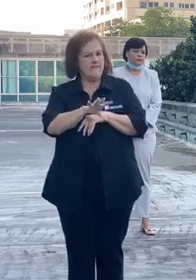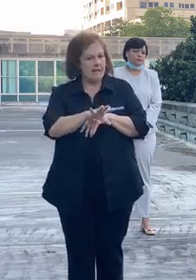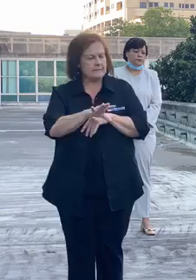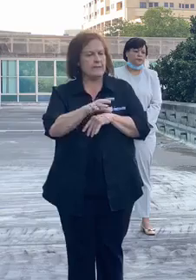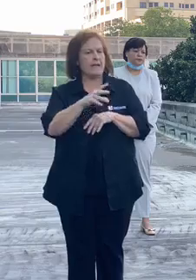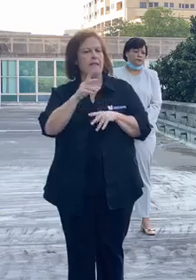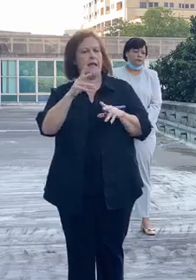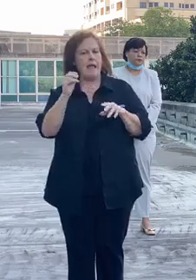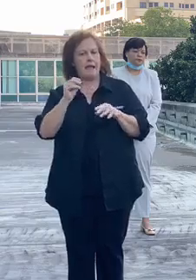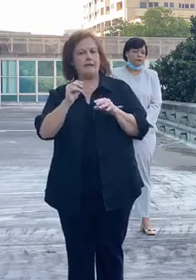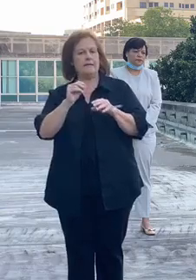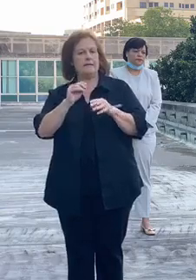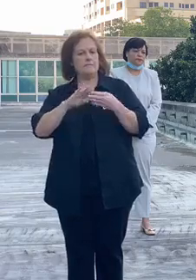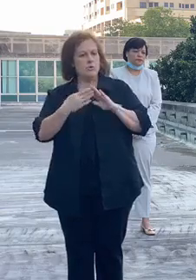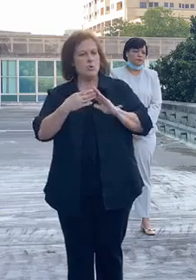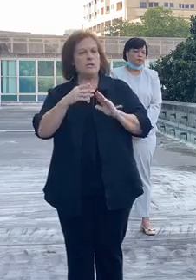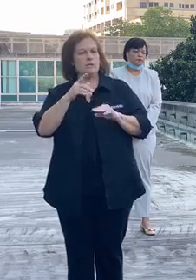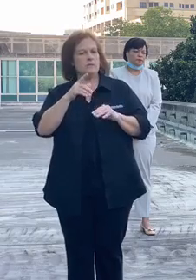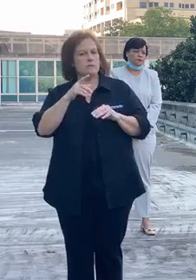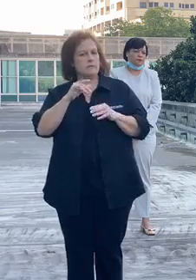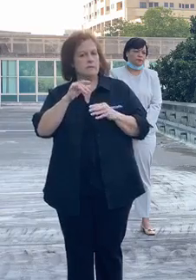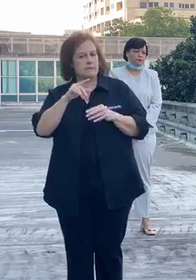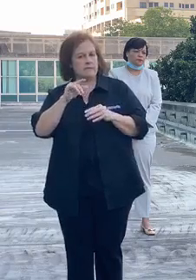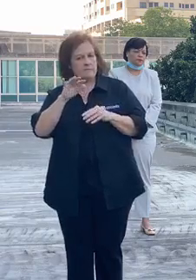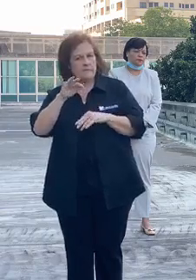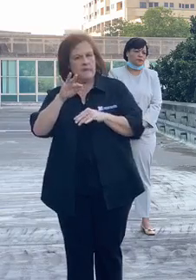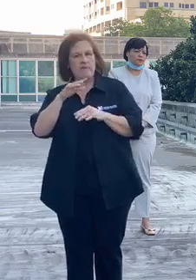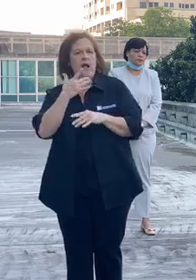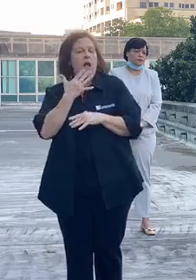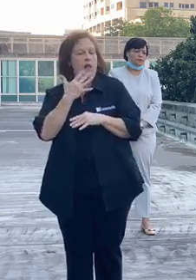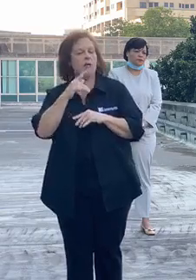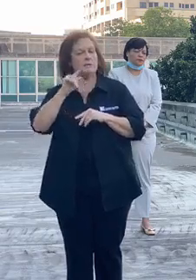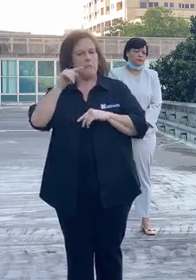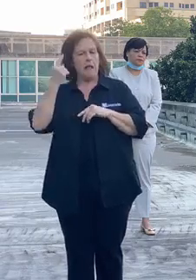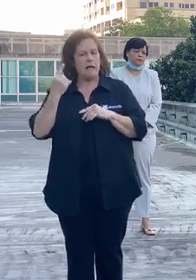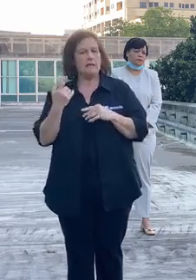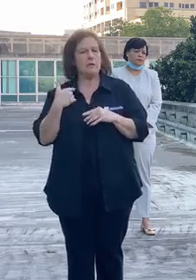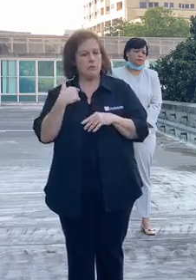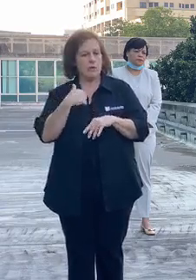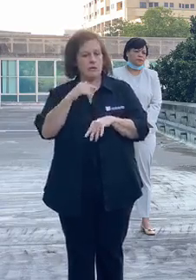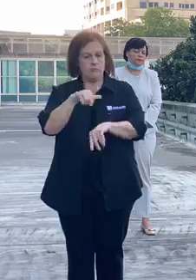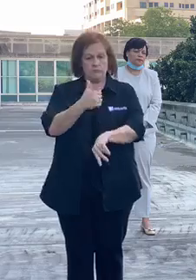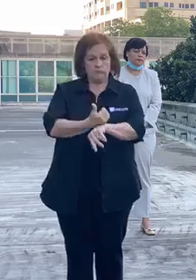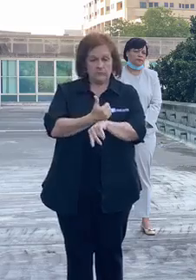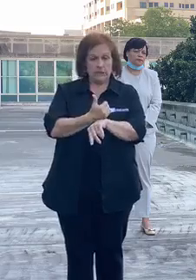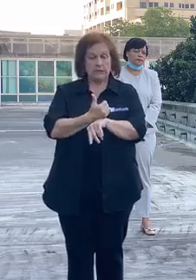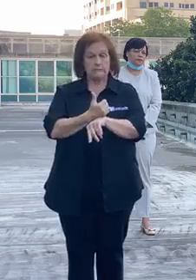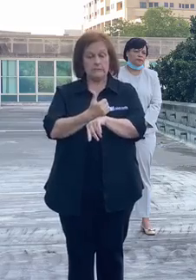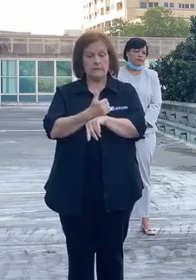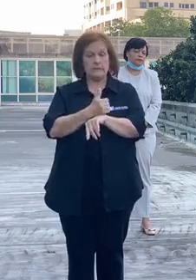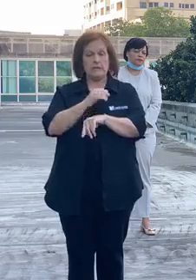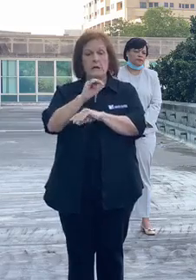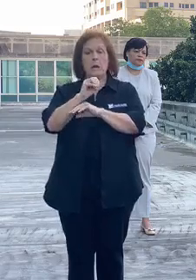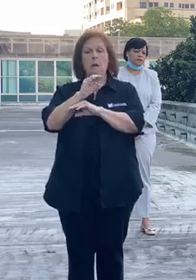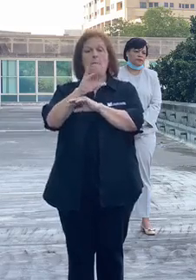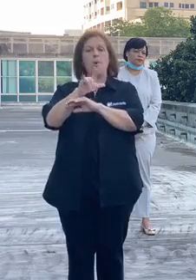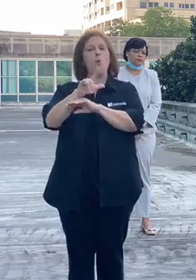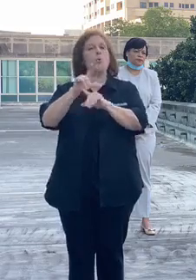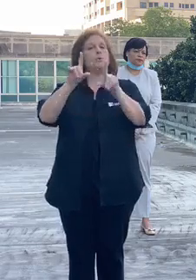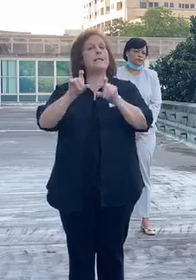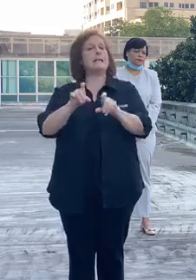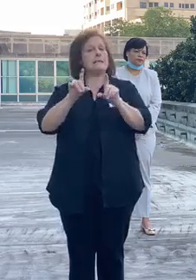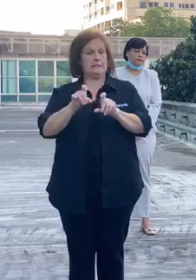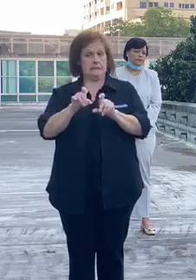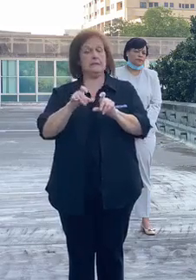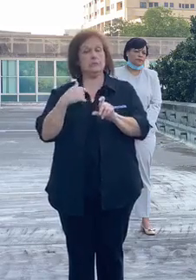color. We are actively working with local healthcare institutions to set up mobile testing that will help us